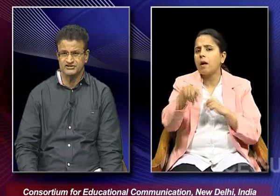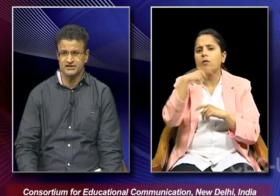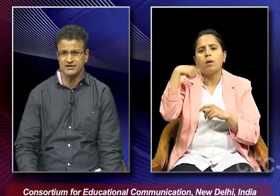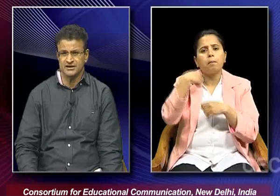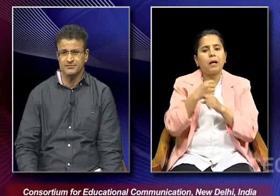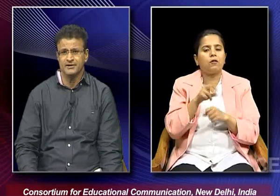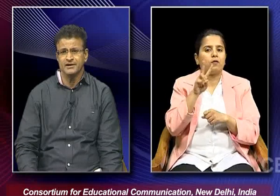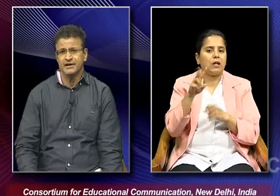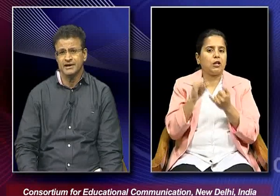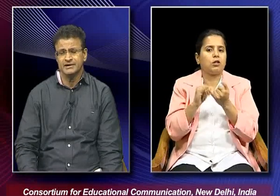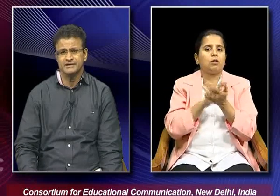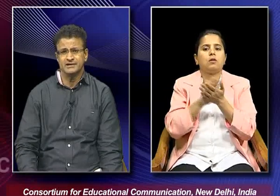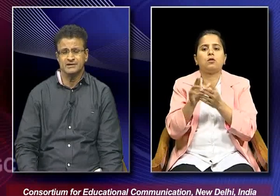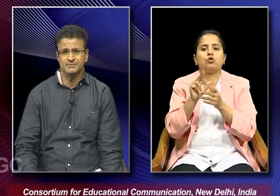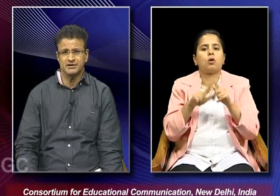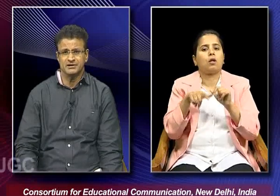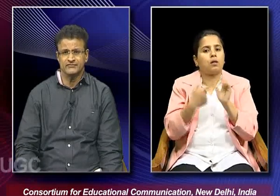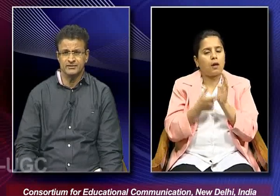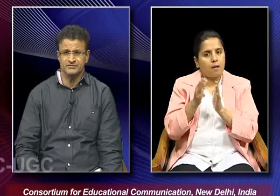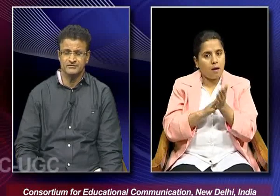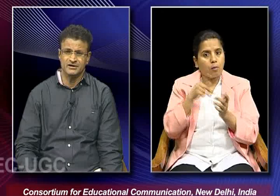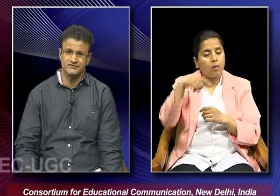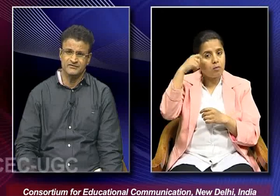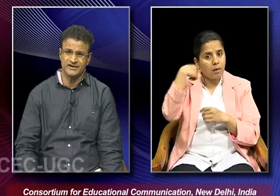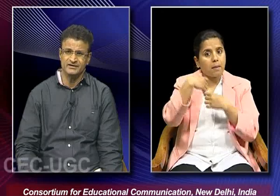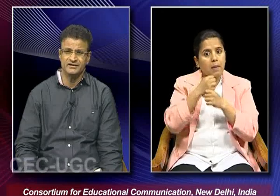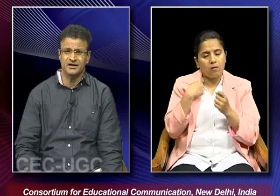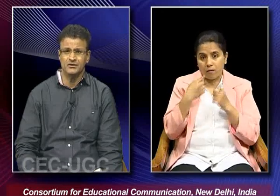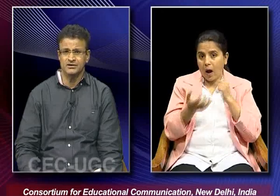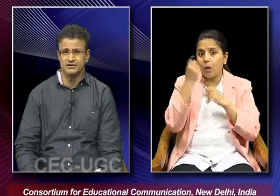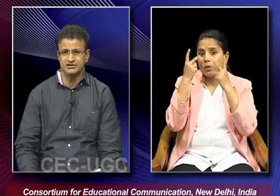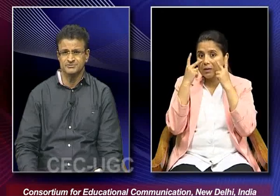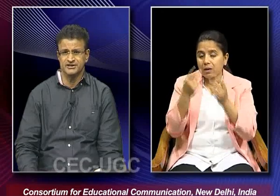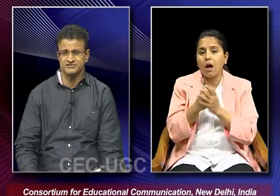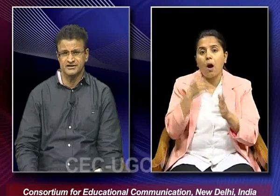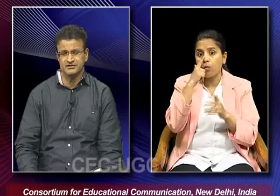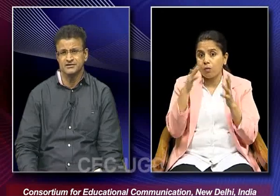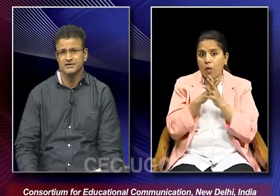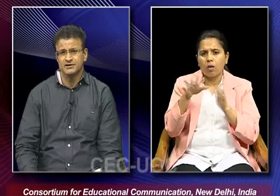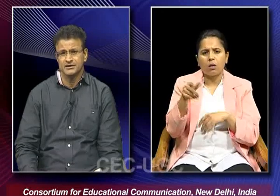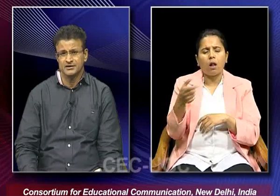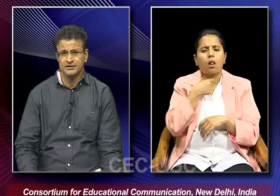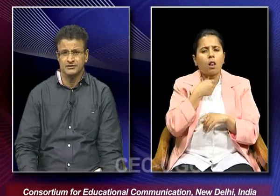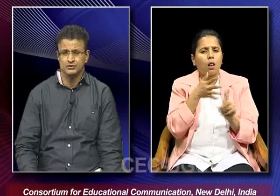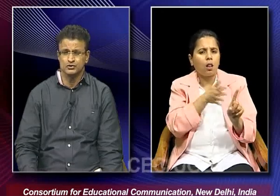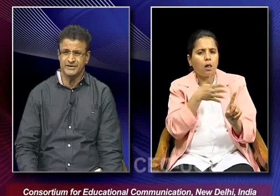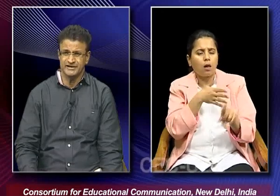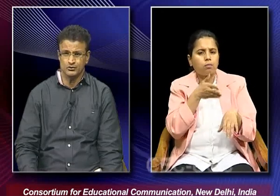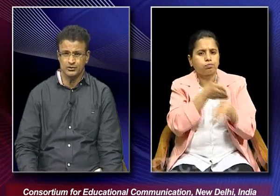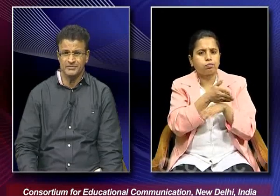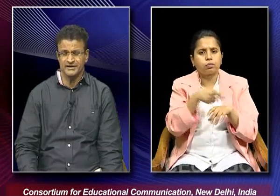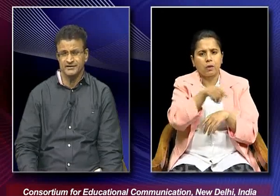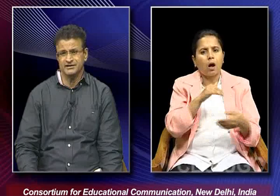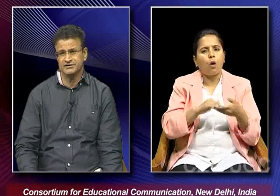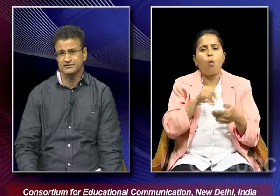V. Shantaram, and in that particular film we find that how a girl is being tricked to marry an